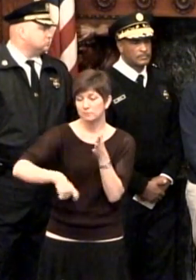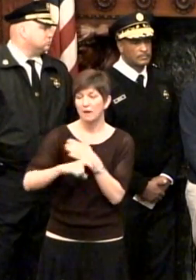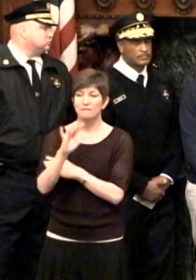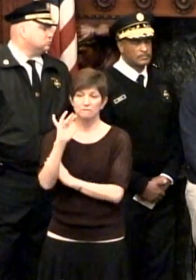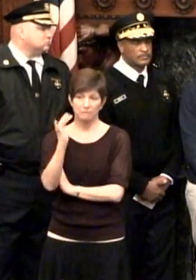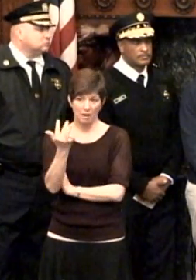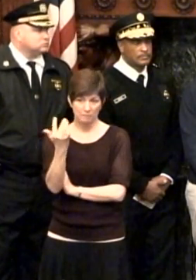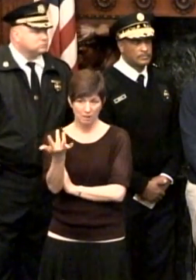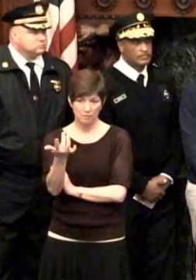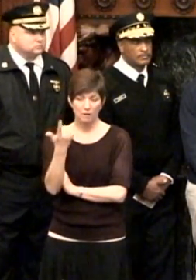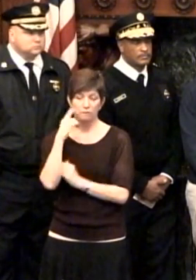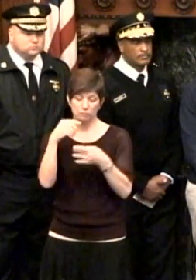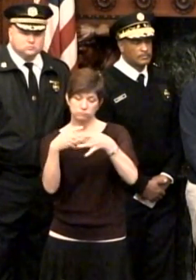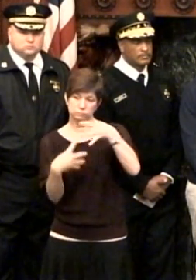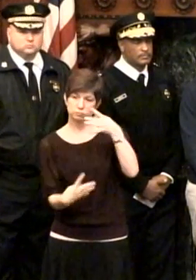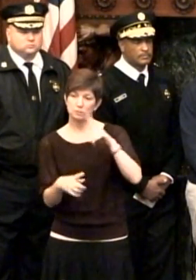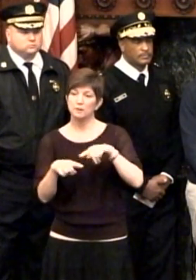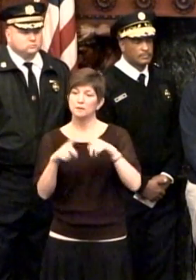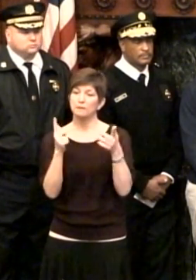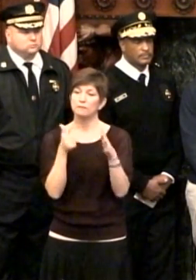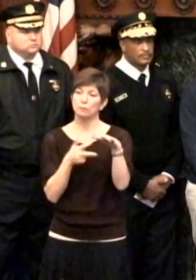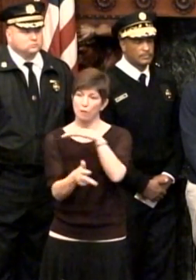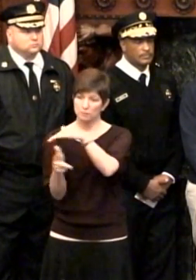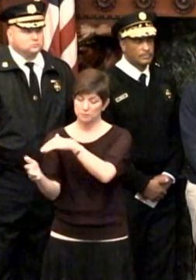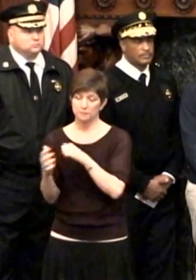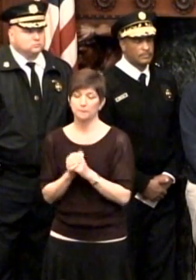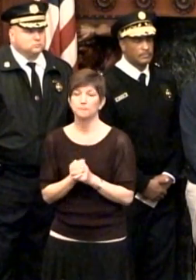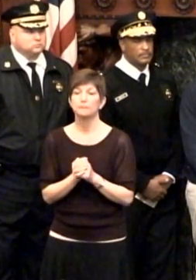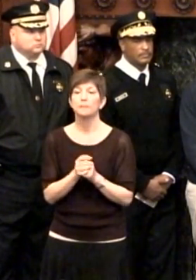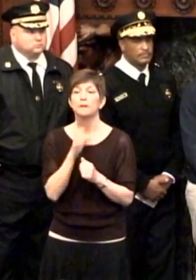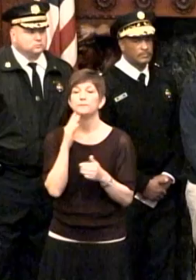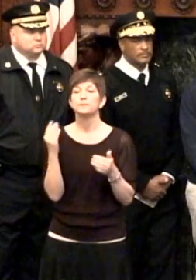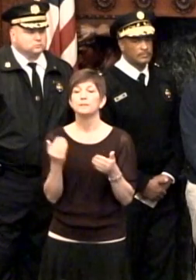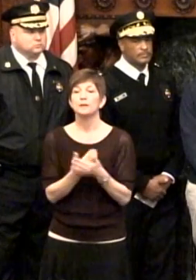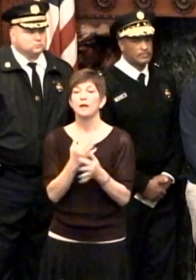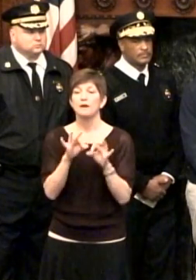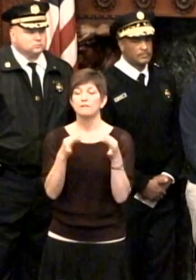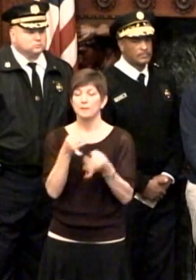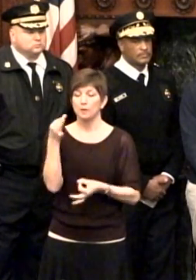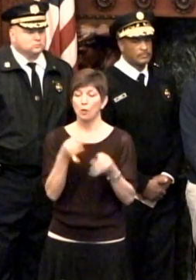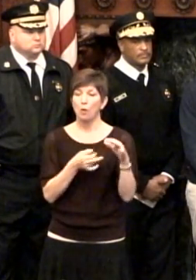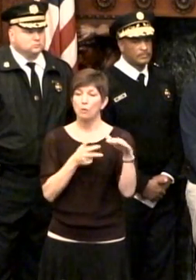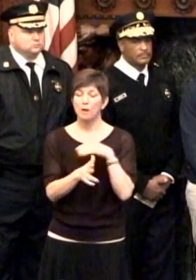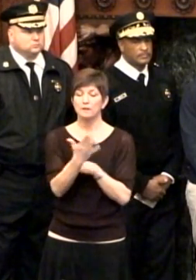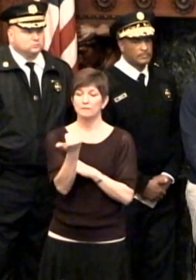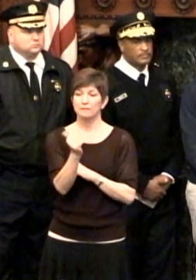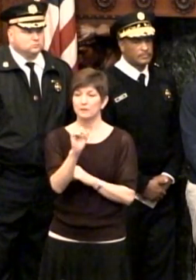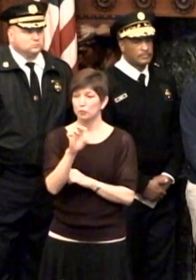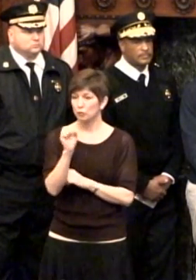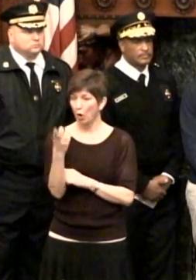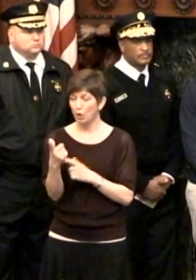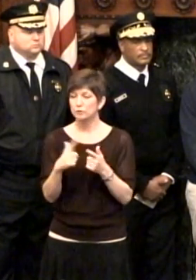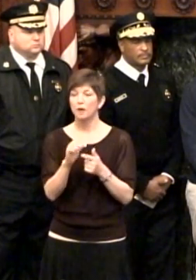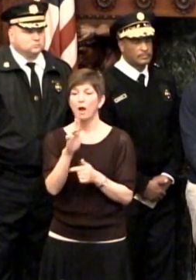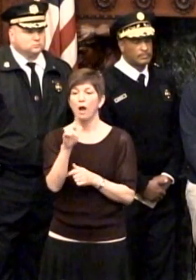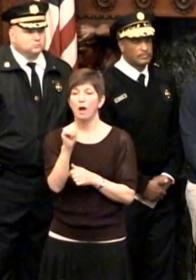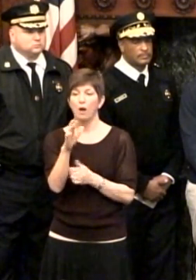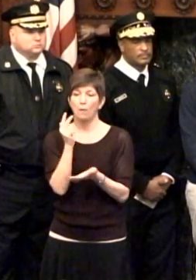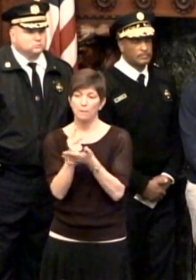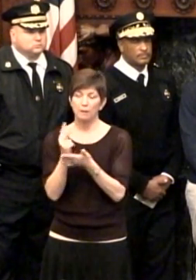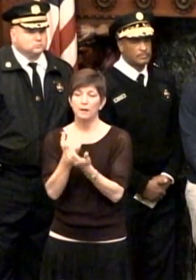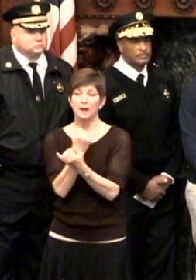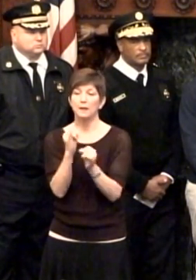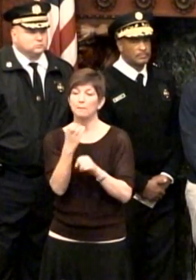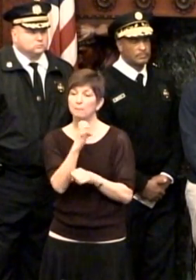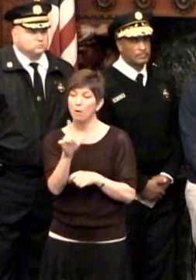$5 for the following parking facilities: the brand new Family Court Garage at 15th and Arch, the Auto Park at Independence Mall